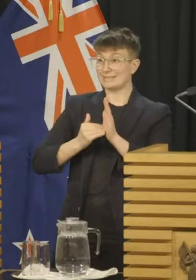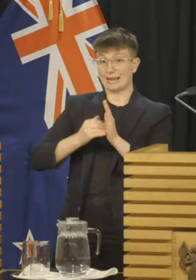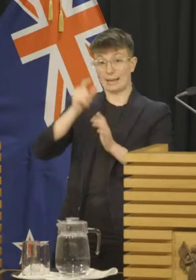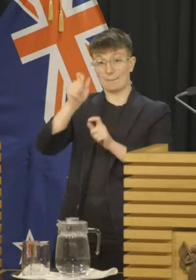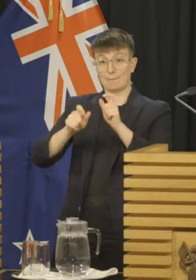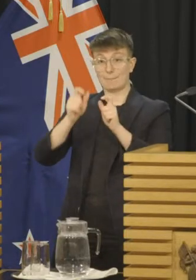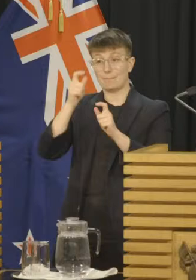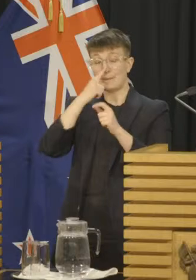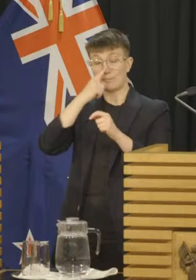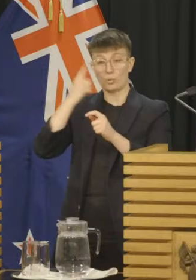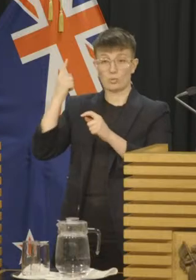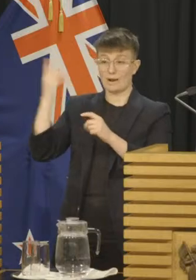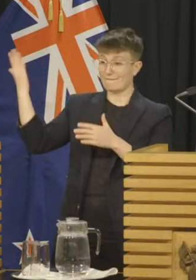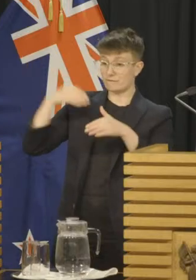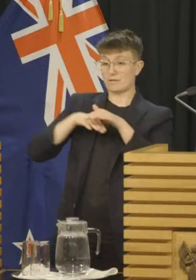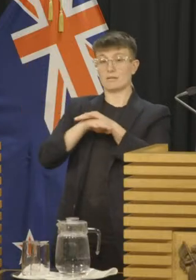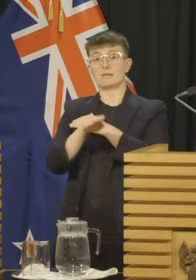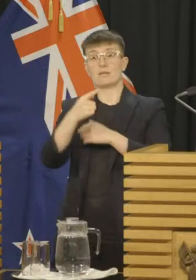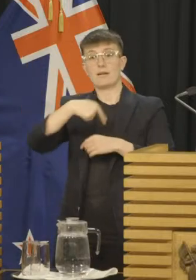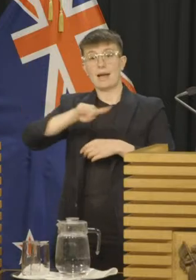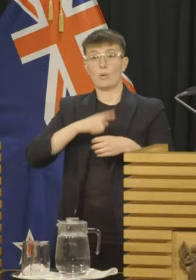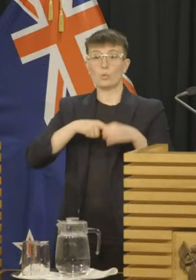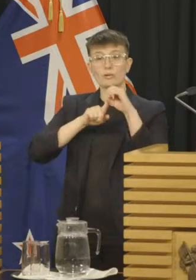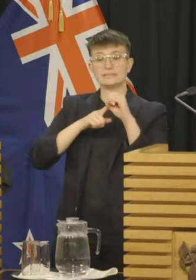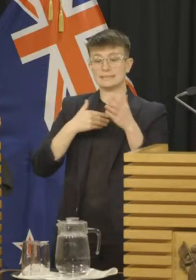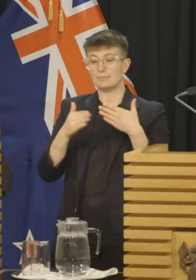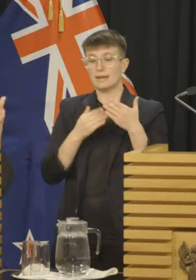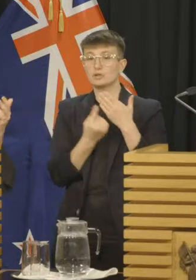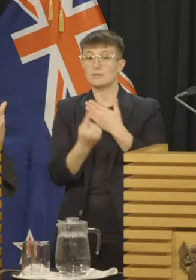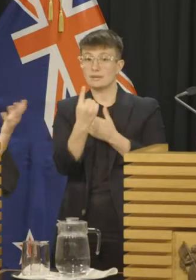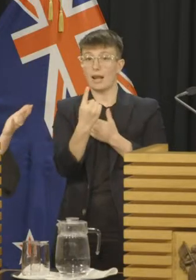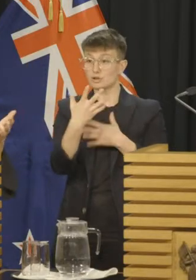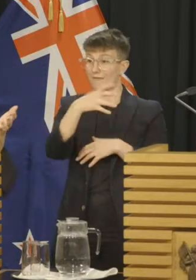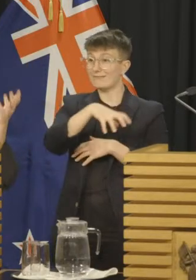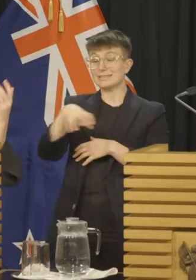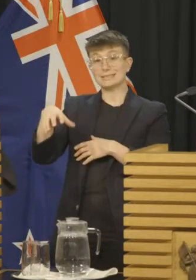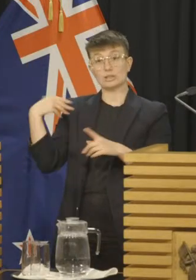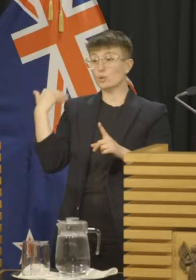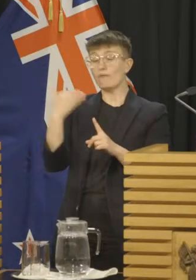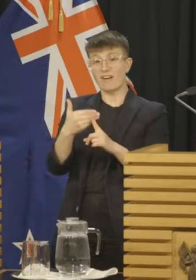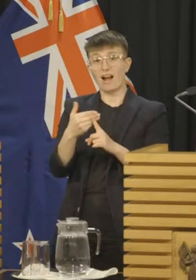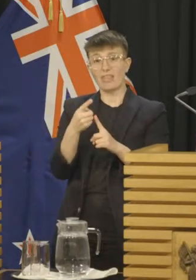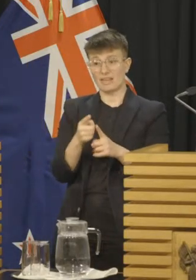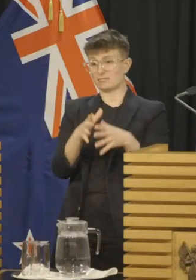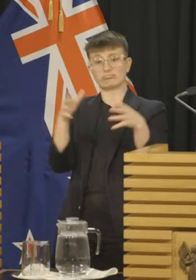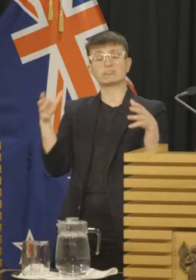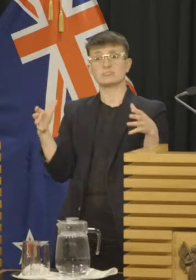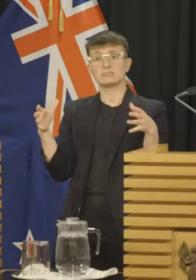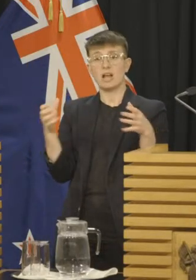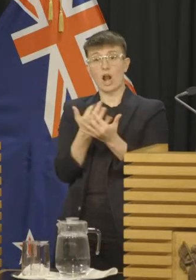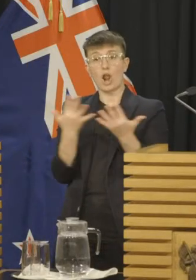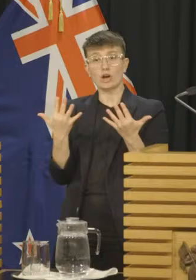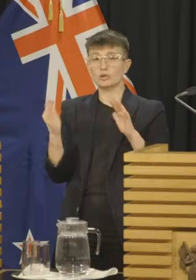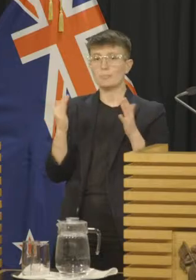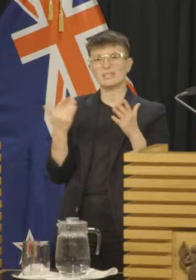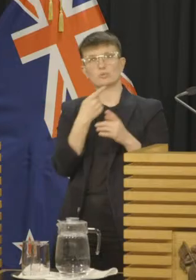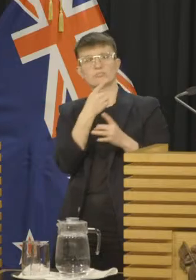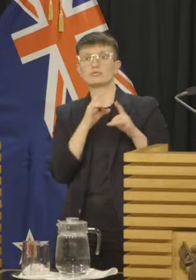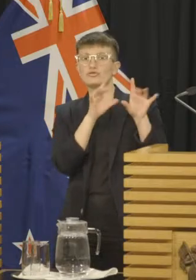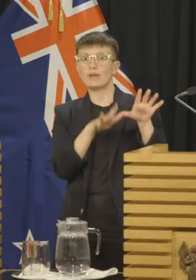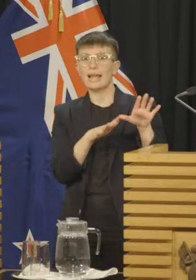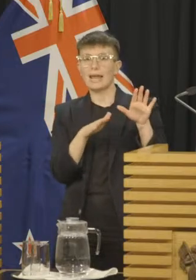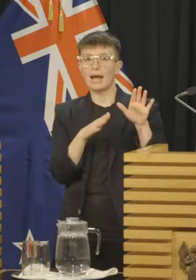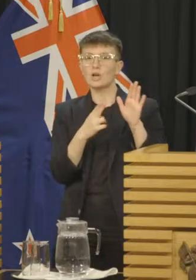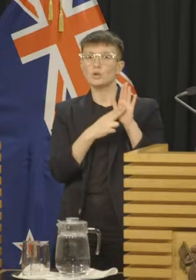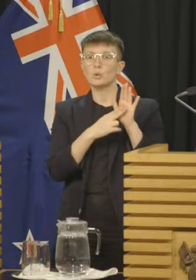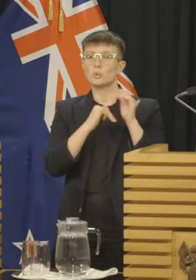That's a significant rate when you think about what's, the number that, for instance, has come through, say, New South Wales. So I